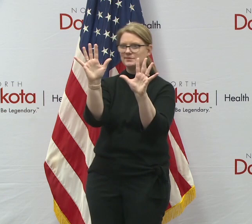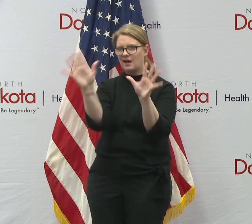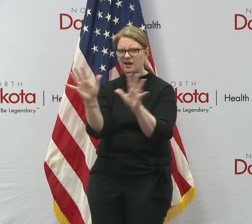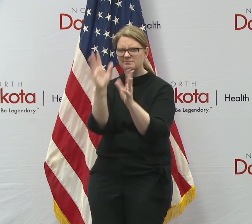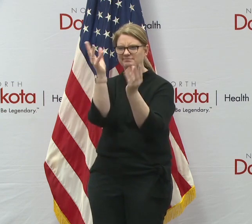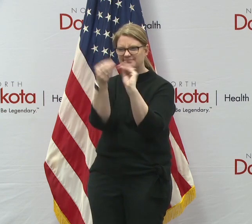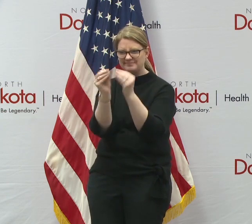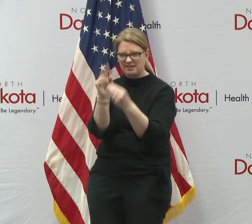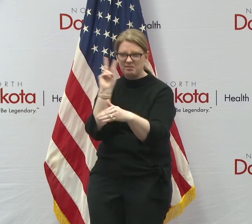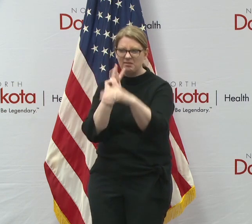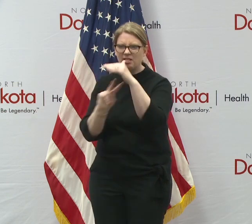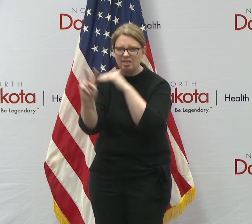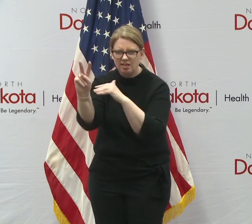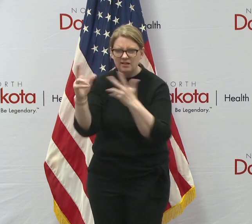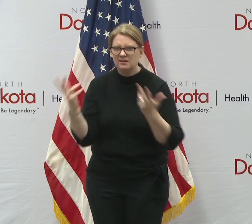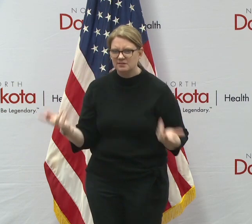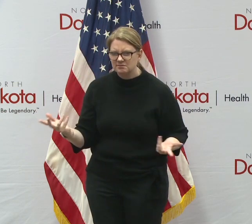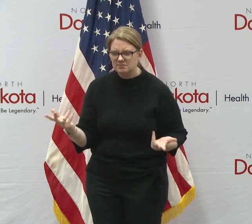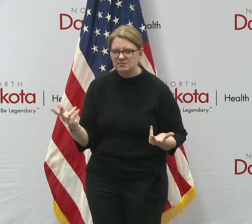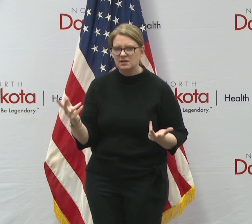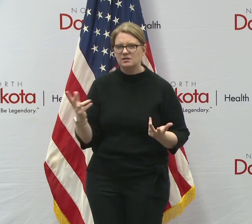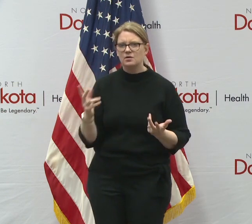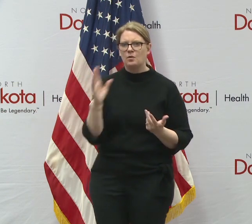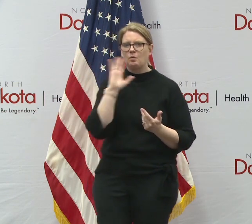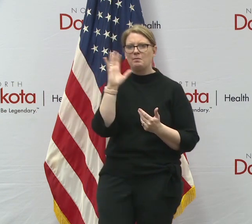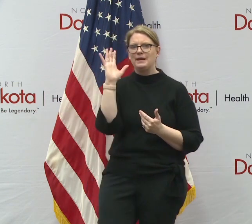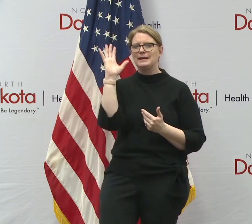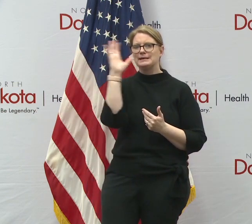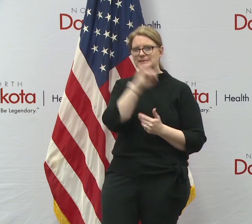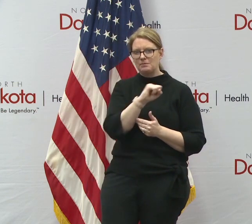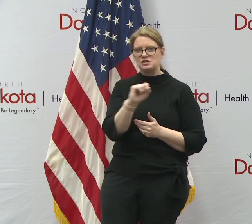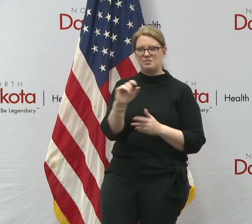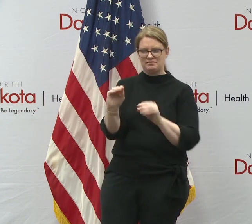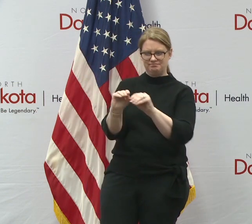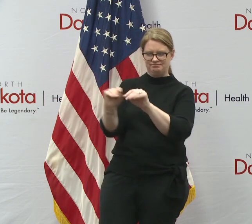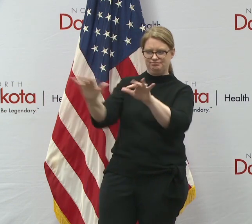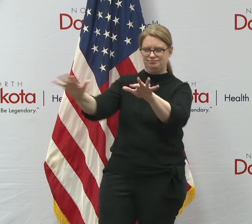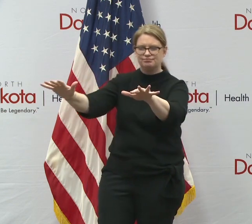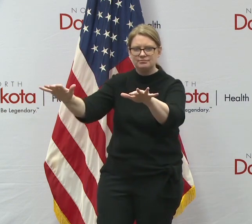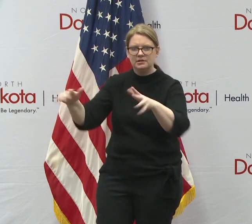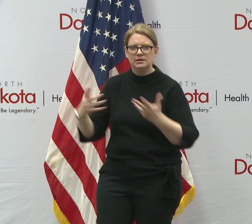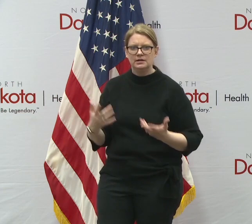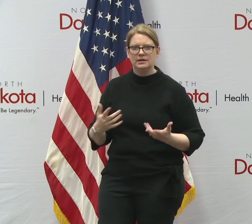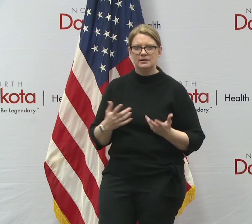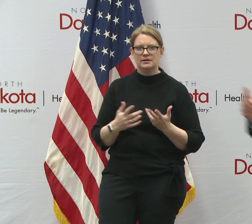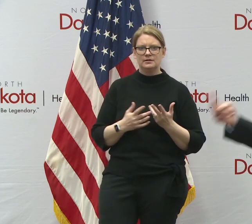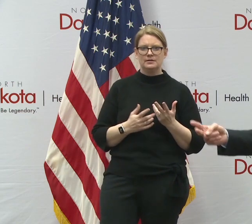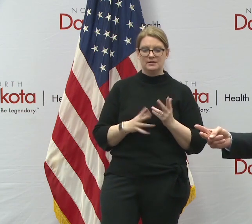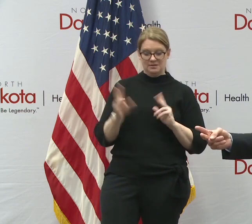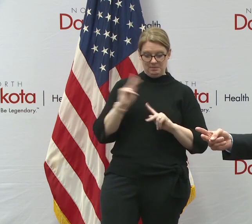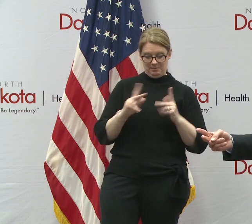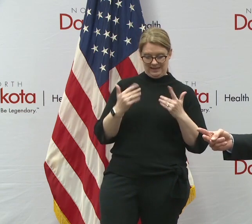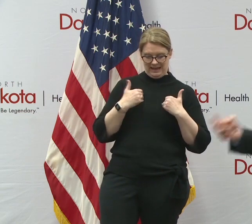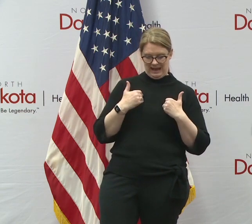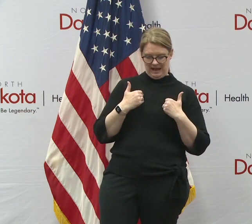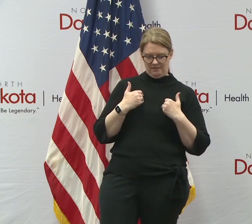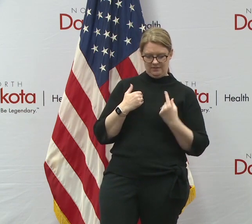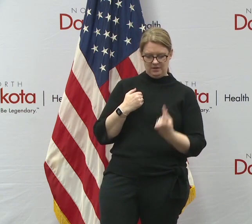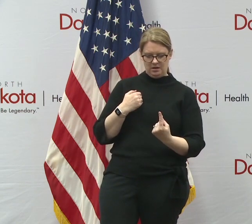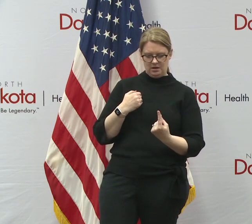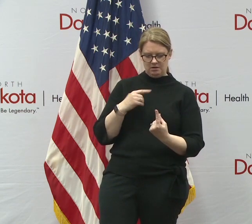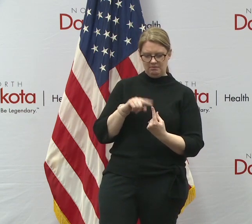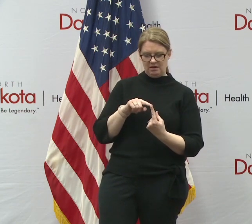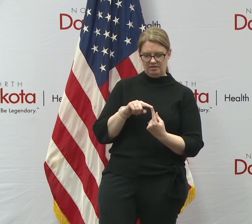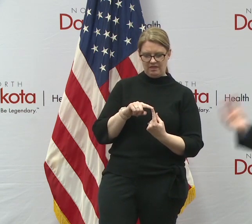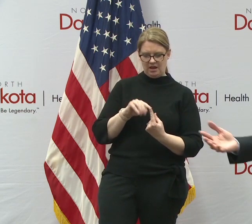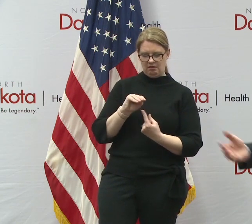data is going to be an assumption about infection spread. And how many people who have it, how many more people do they infect? That's one of the